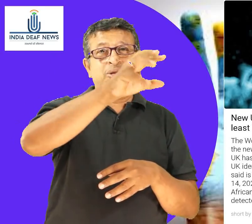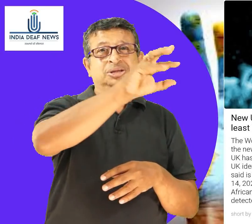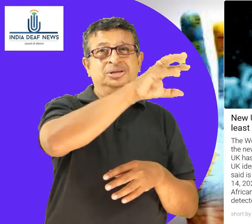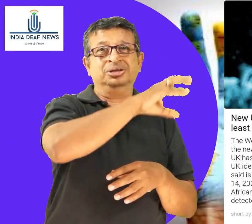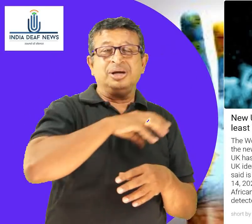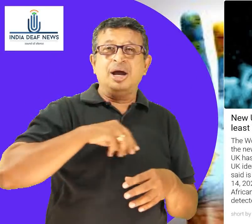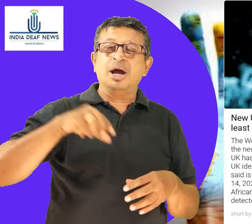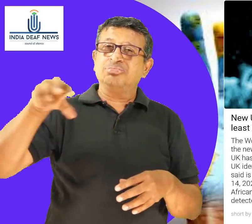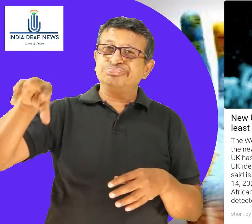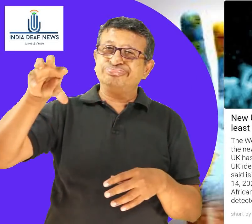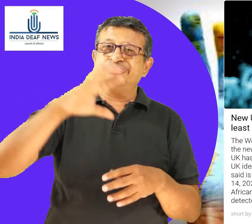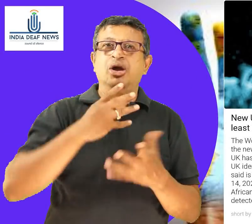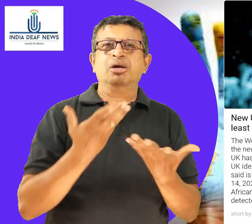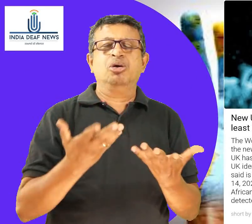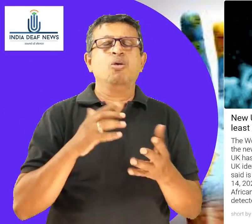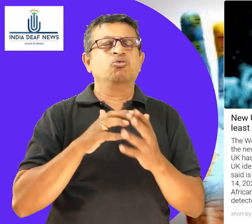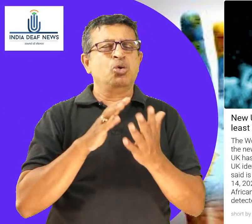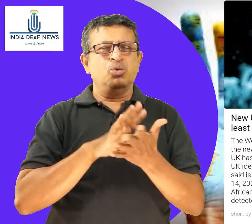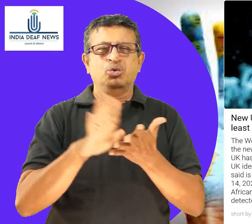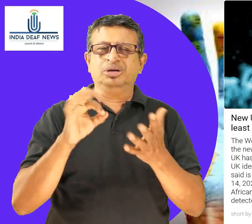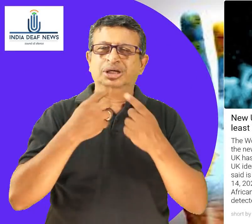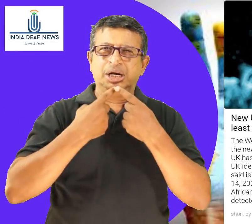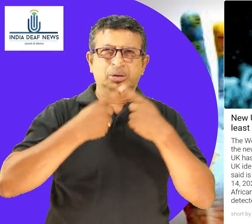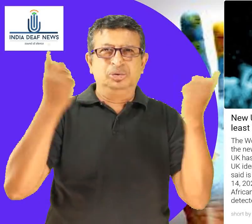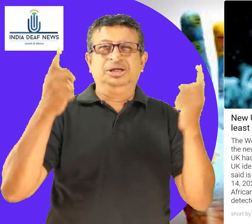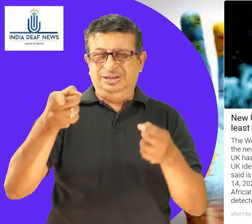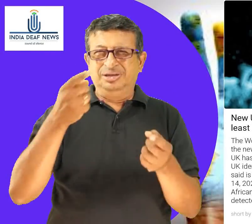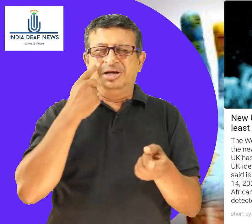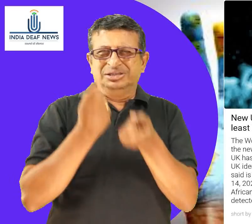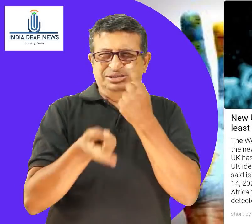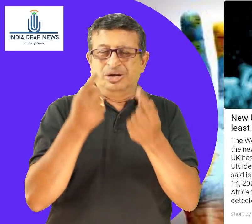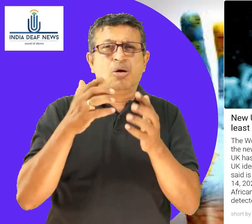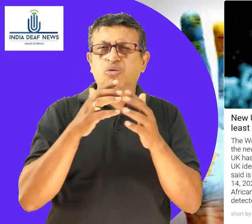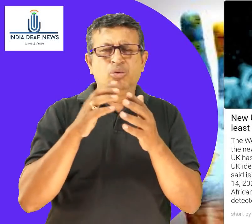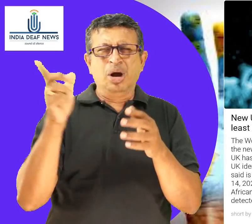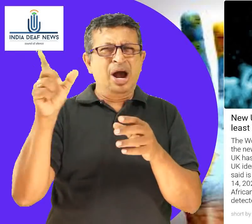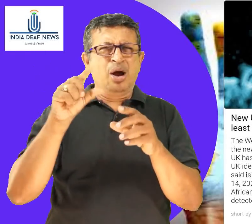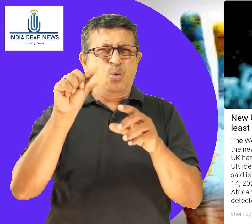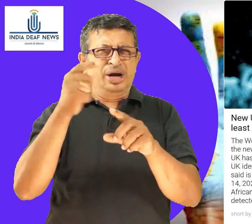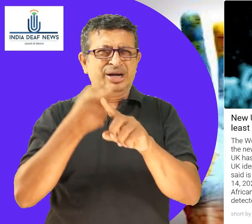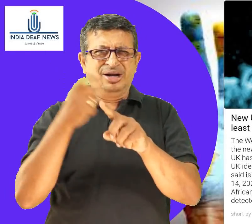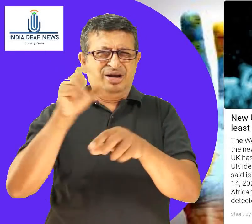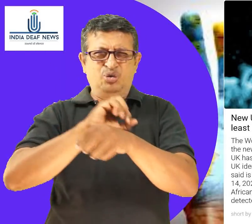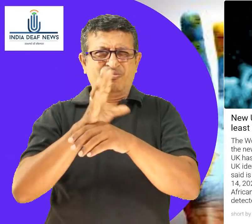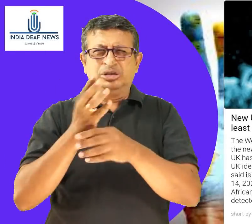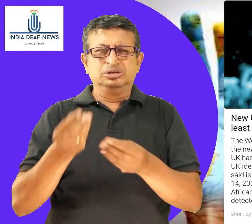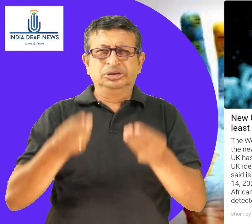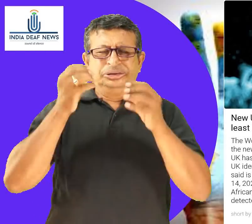African identified coronavirus variant has been detected in 23 countries and territories.